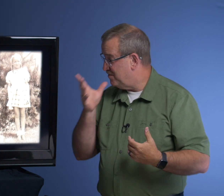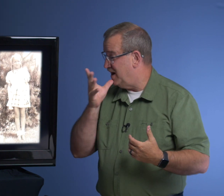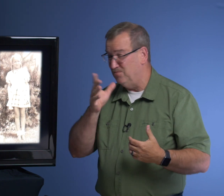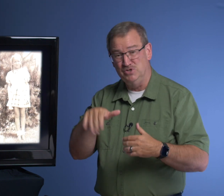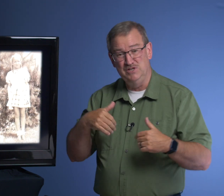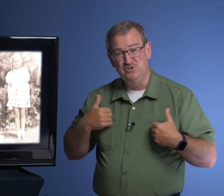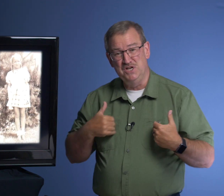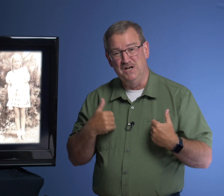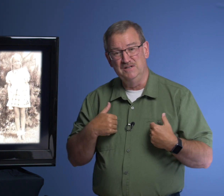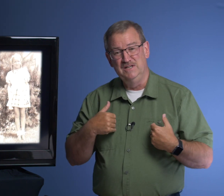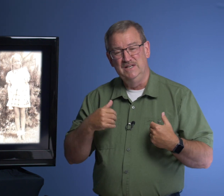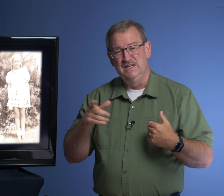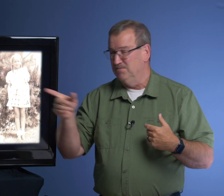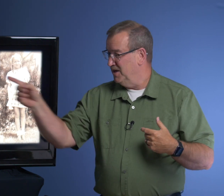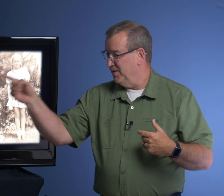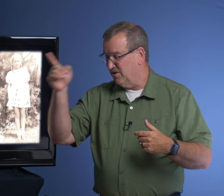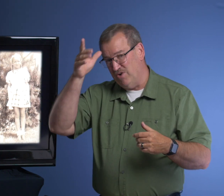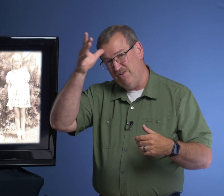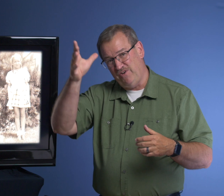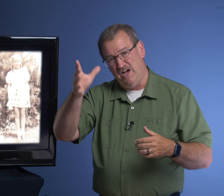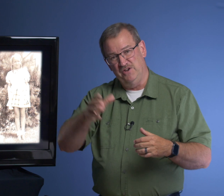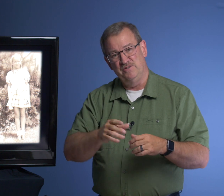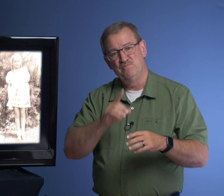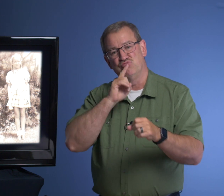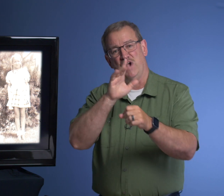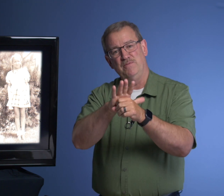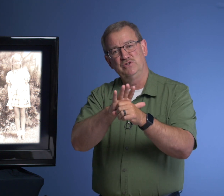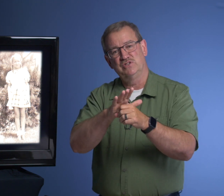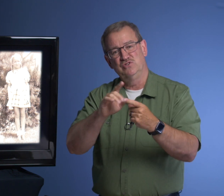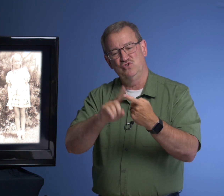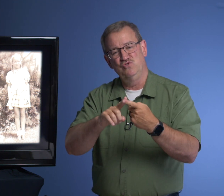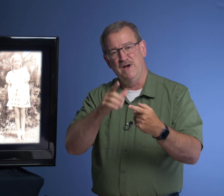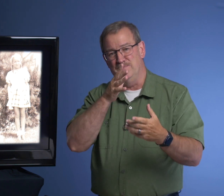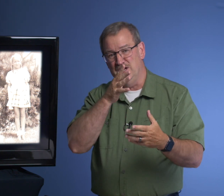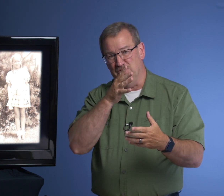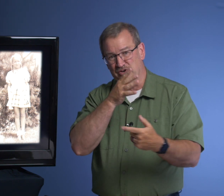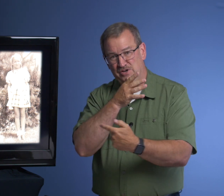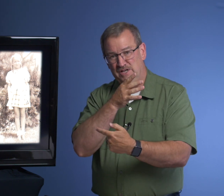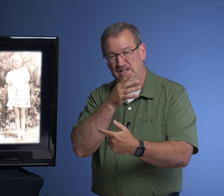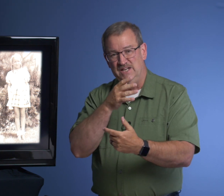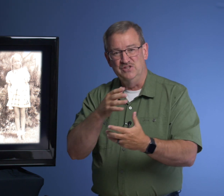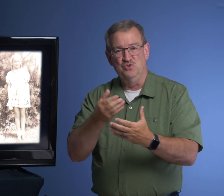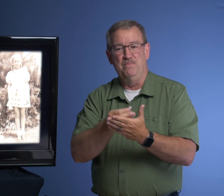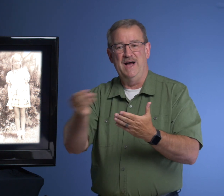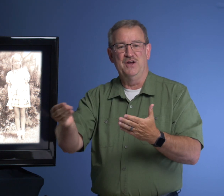mom when she was young, that my grandfather promised to my mother to buy her